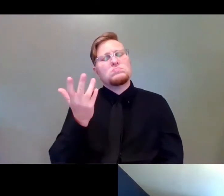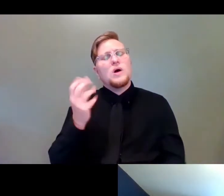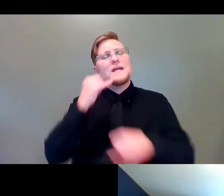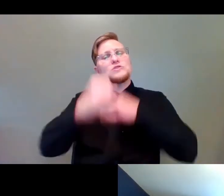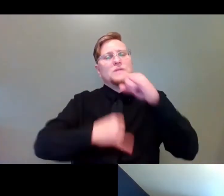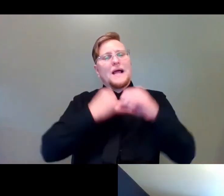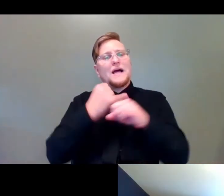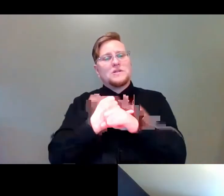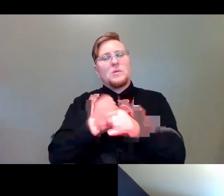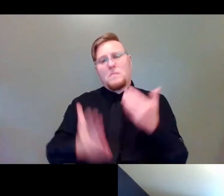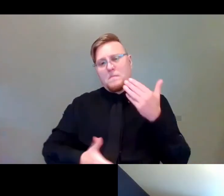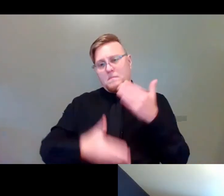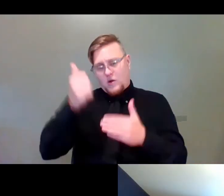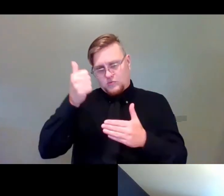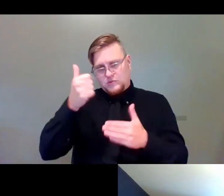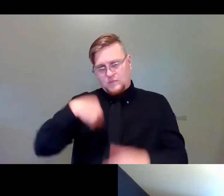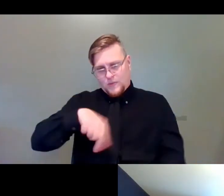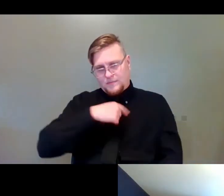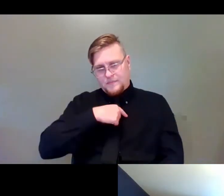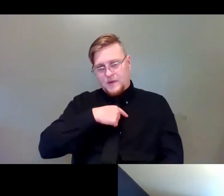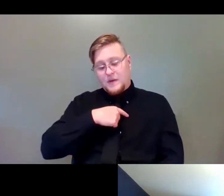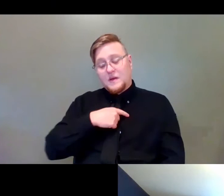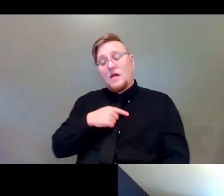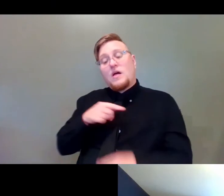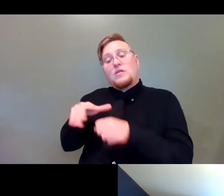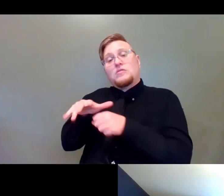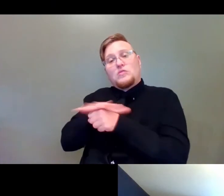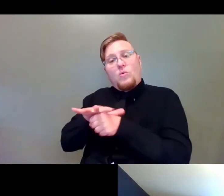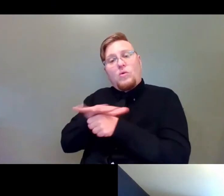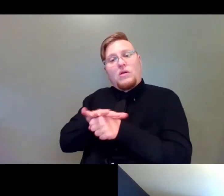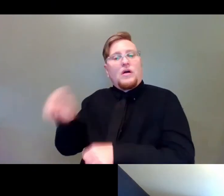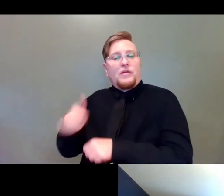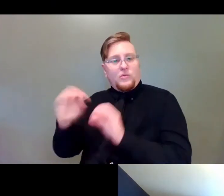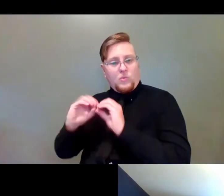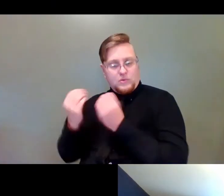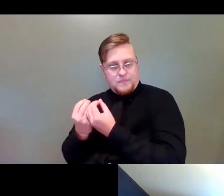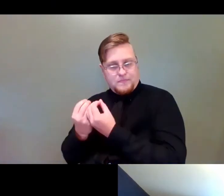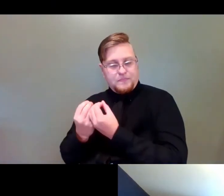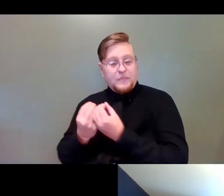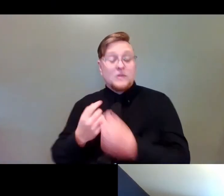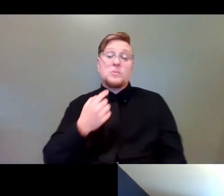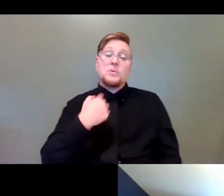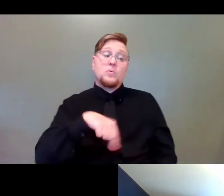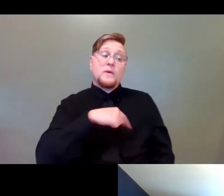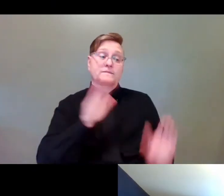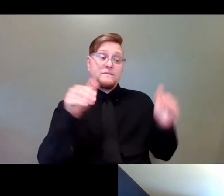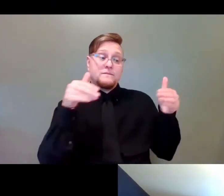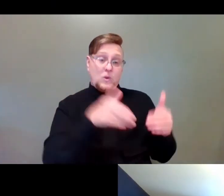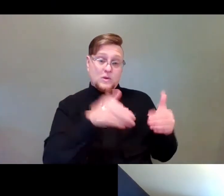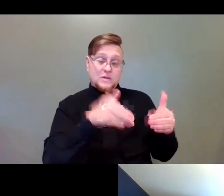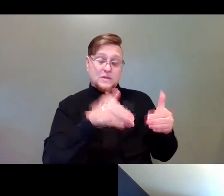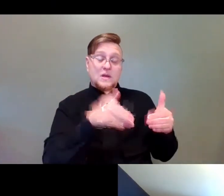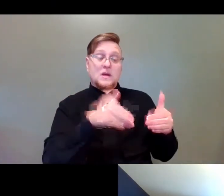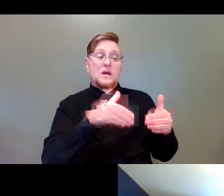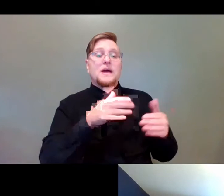who are working much more on domestically. One of the things that our organization does is we do, for those of you in the US, we do through